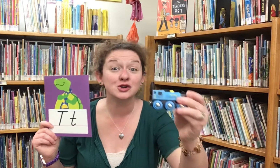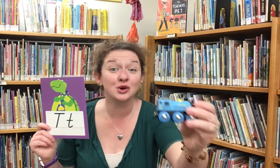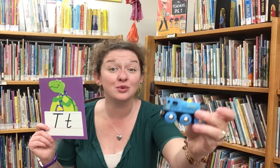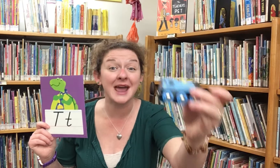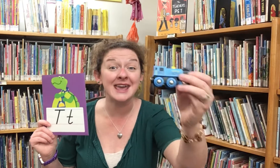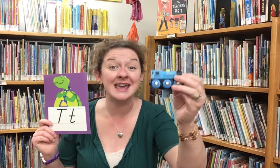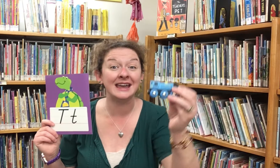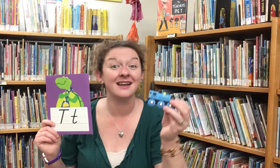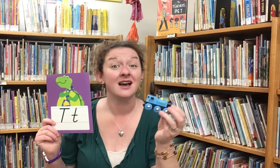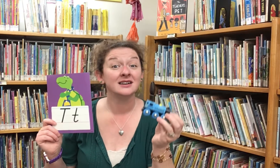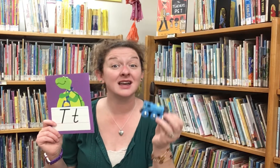T-t-train.